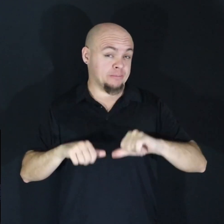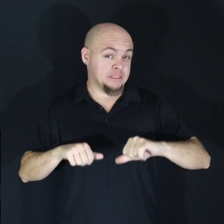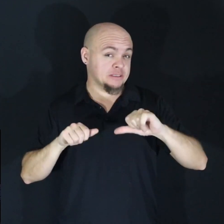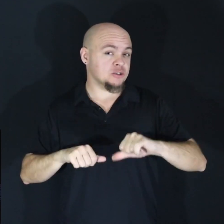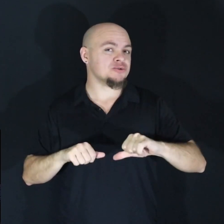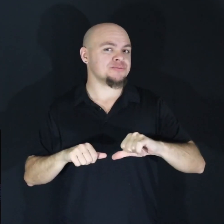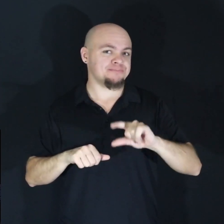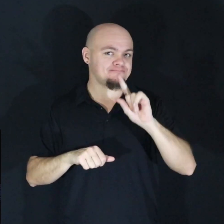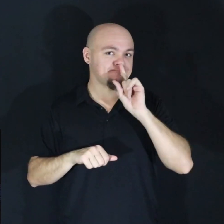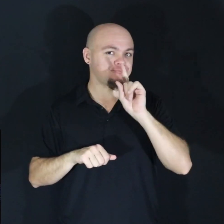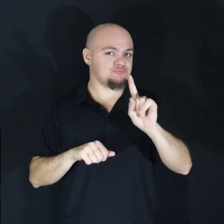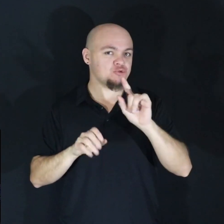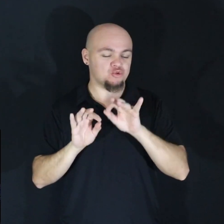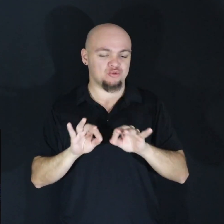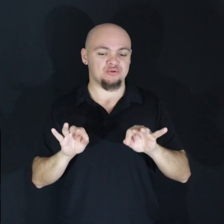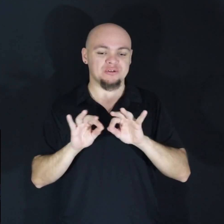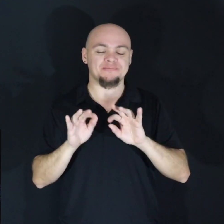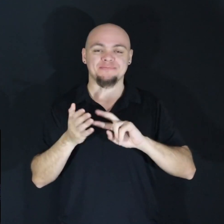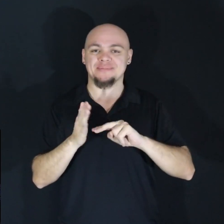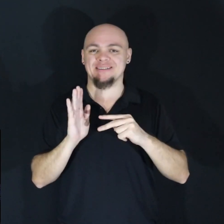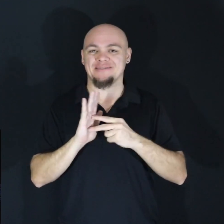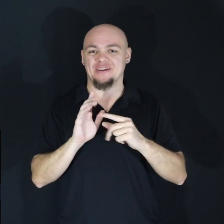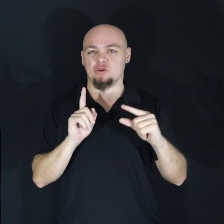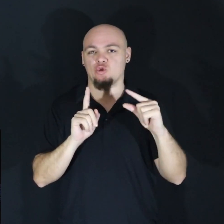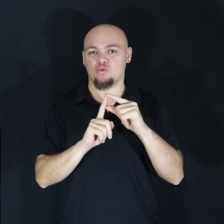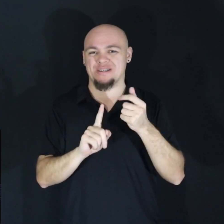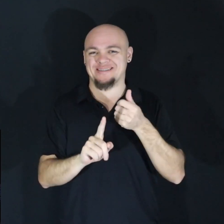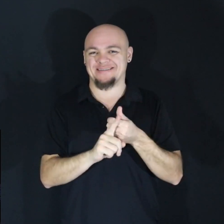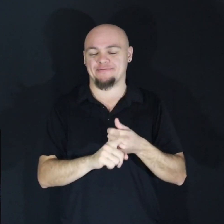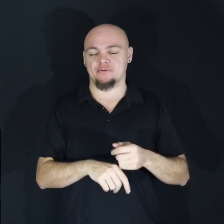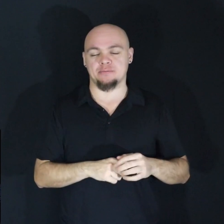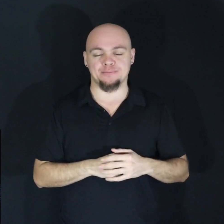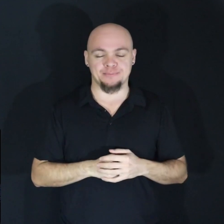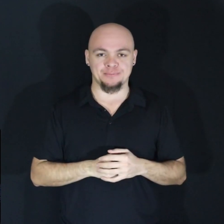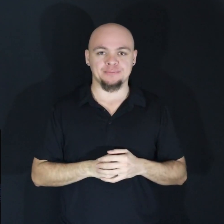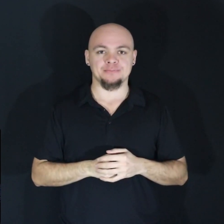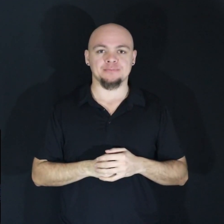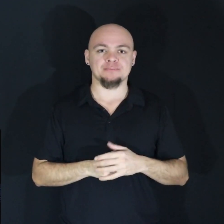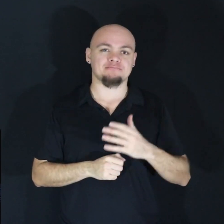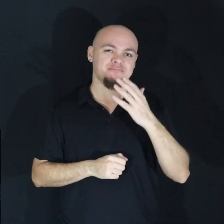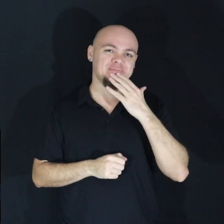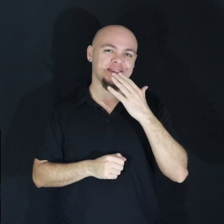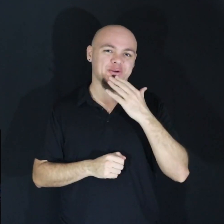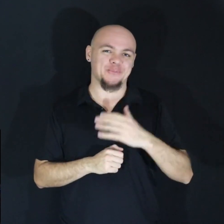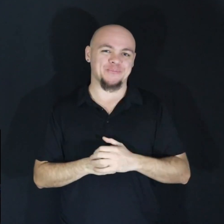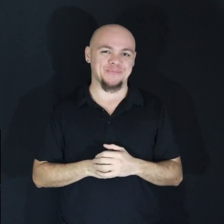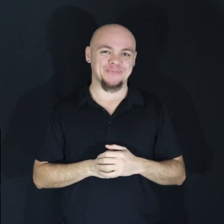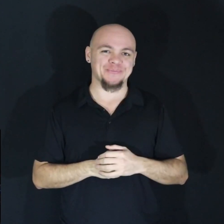that truly defines the word itself. Thank you.